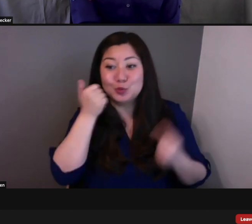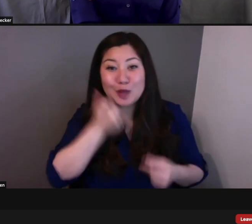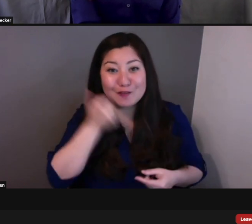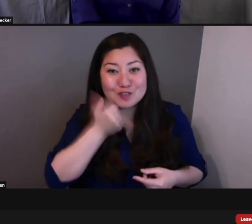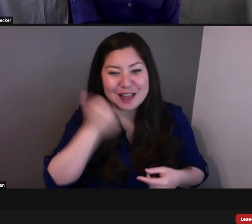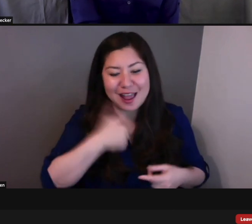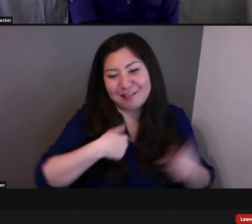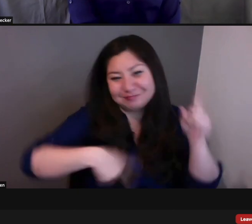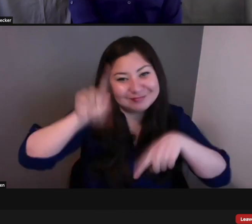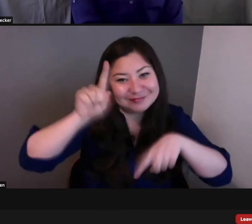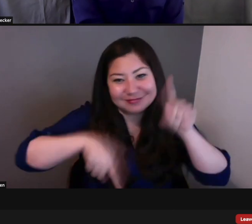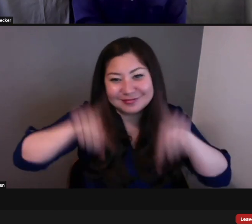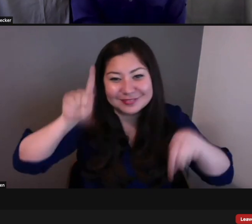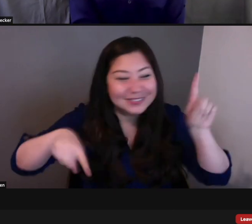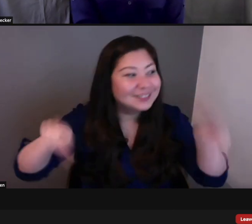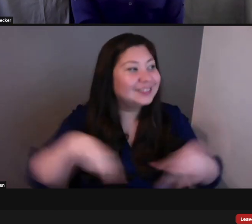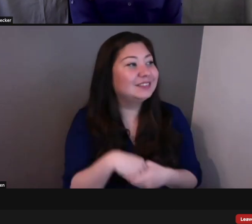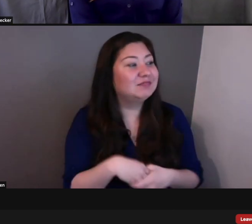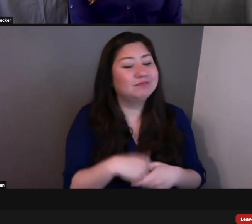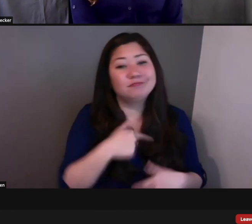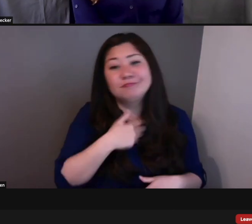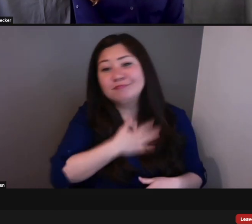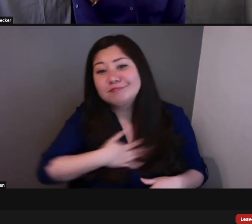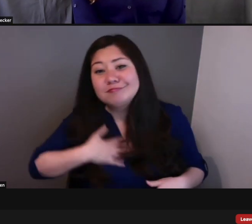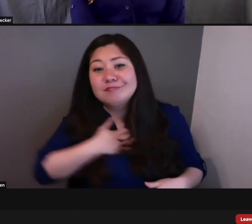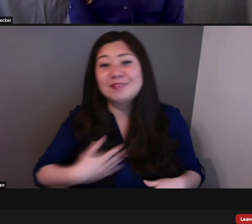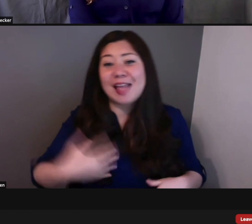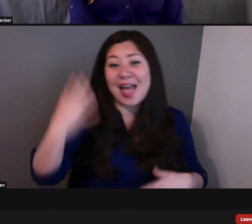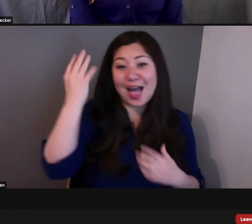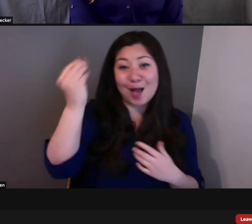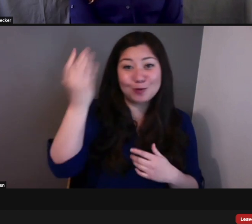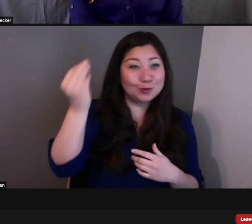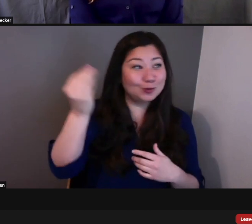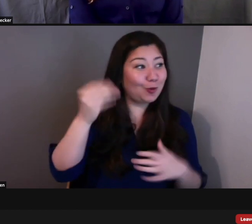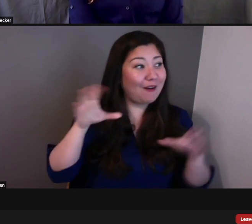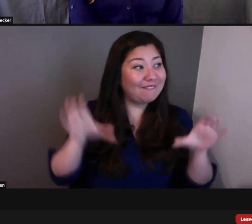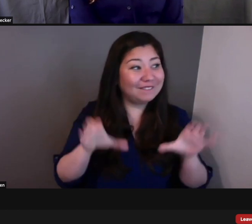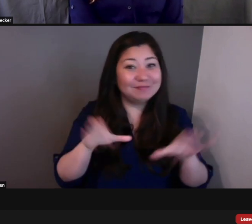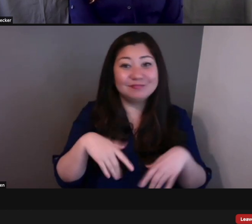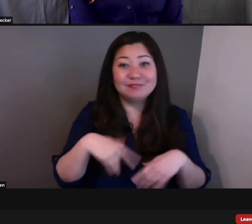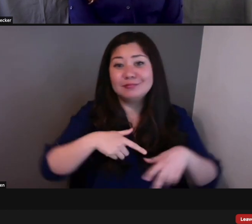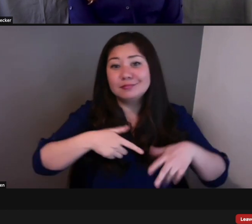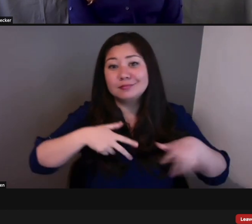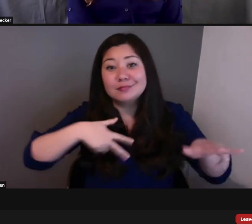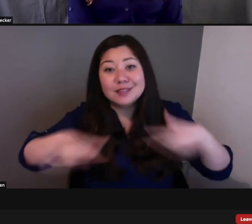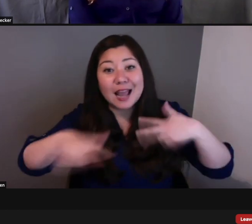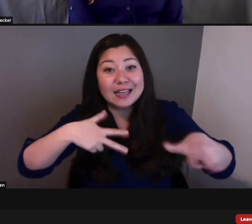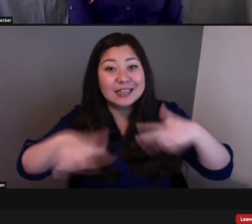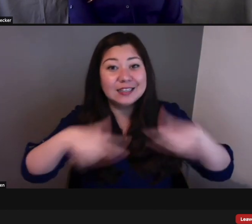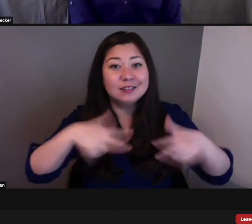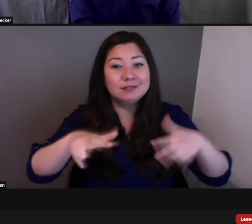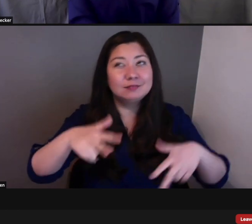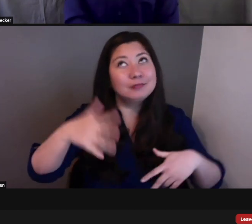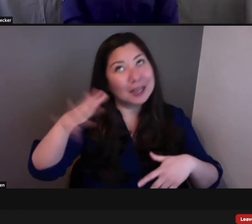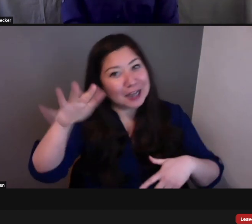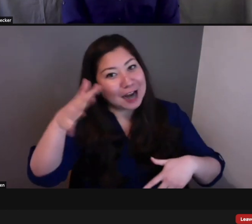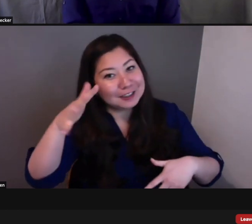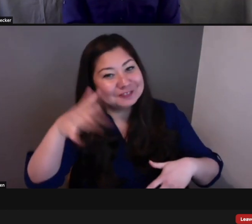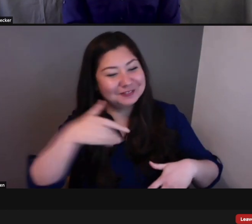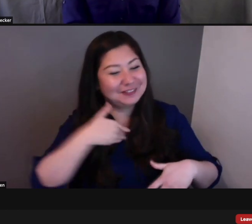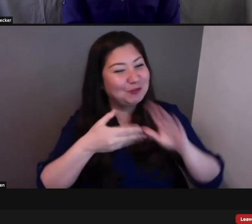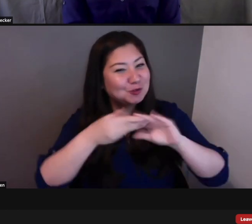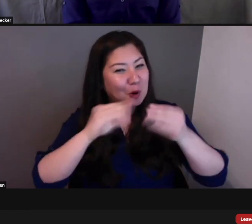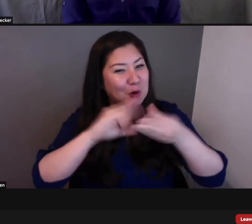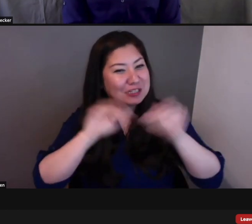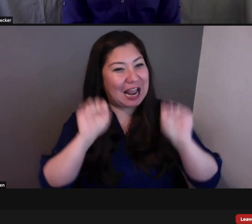And when I entered my PhD program at Boston University, the topic was molecular